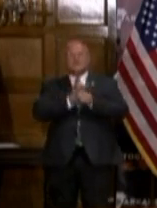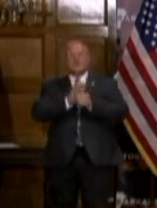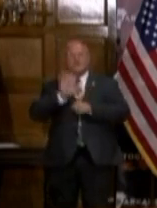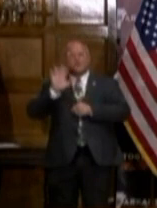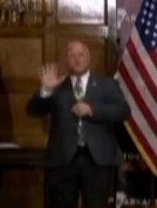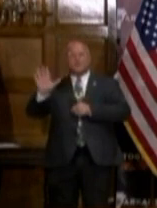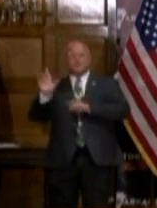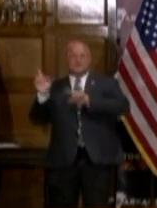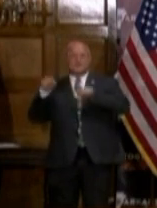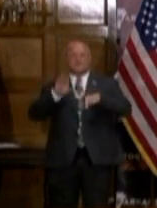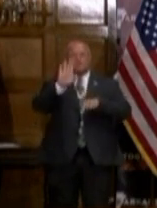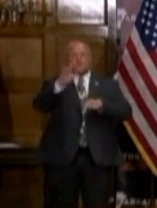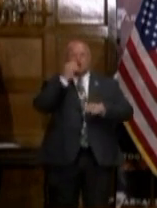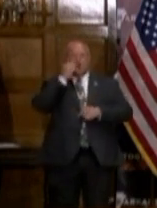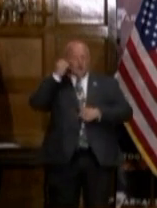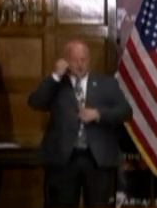home.